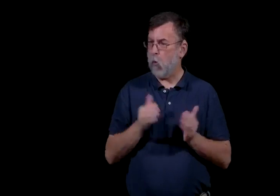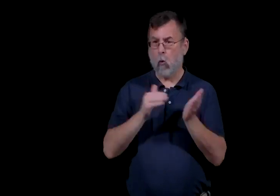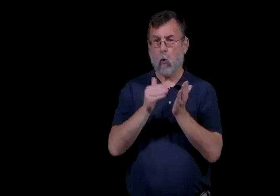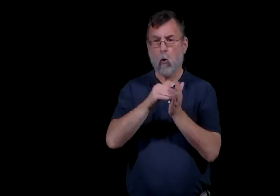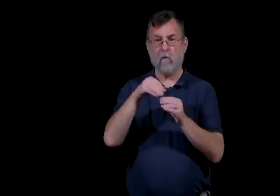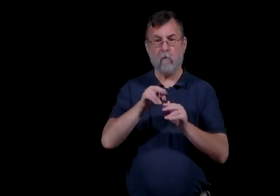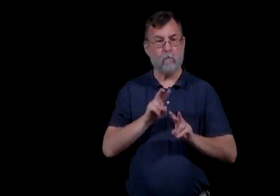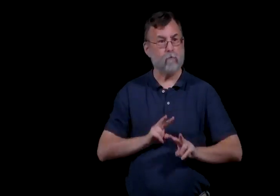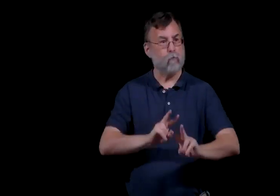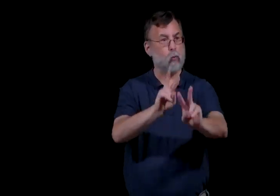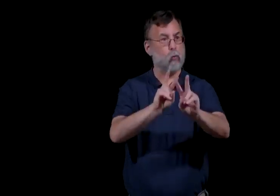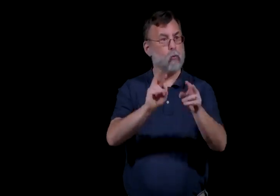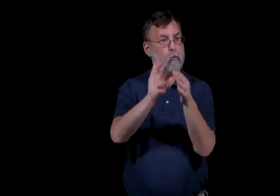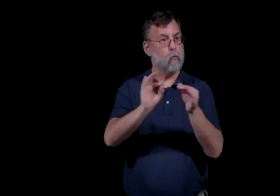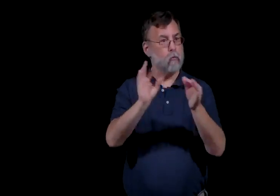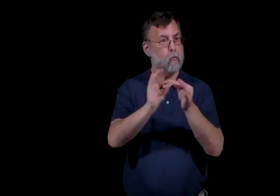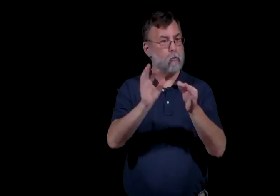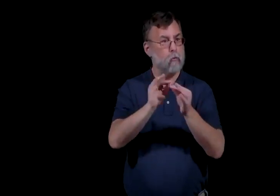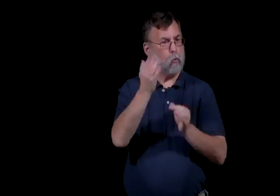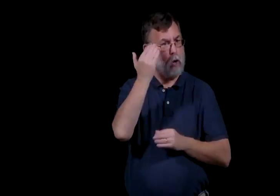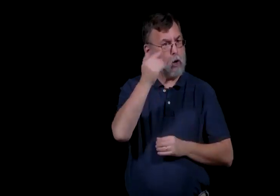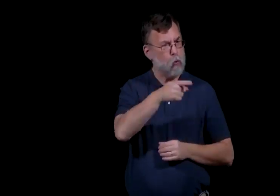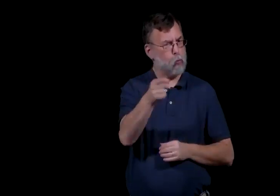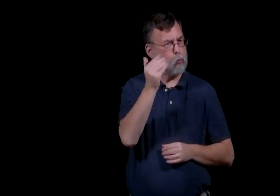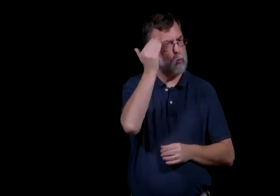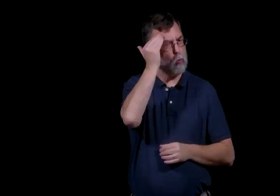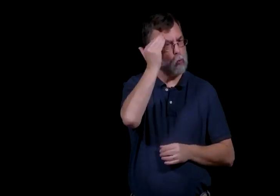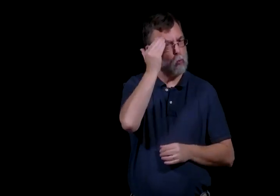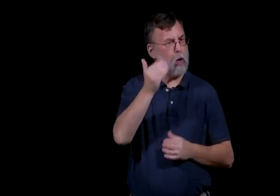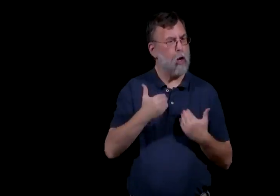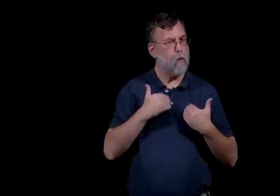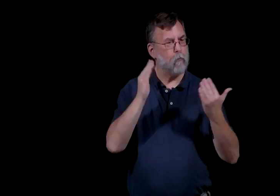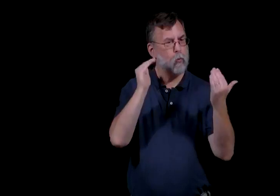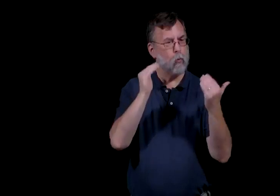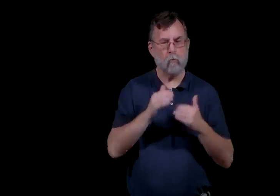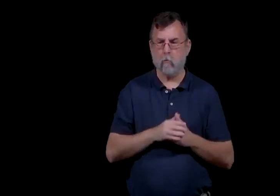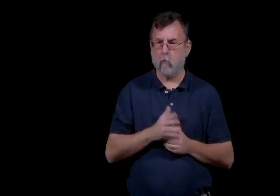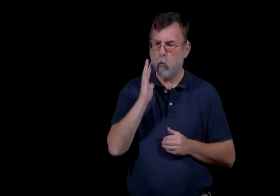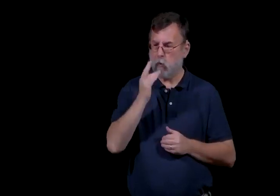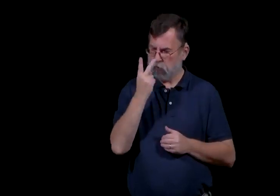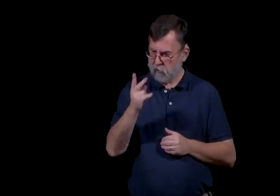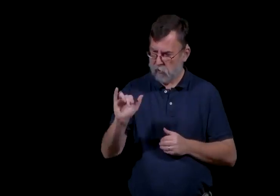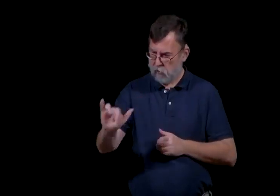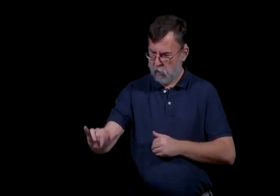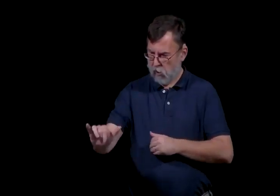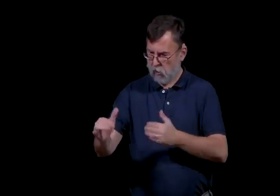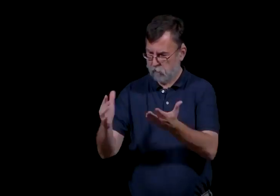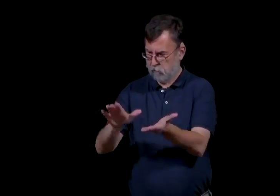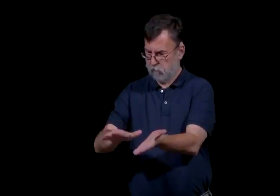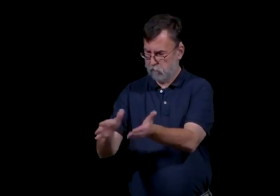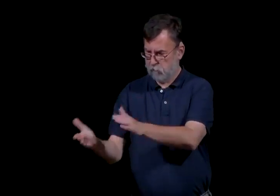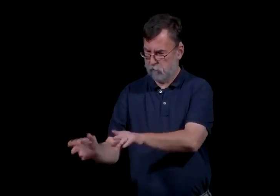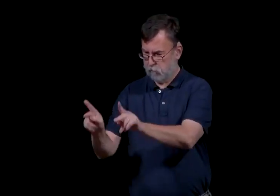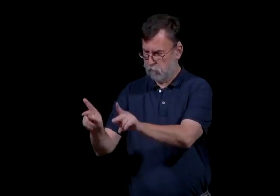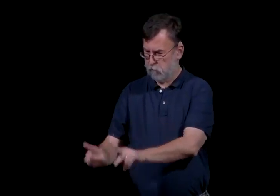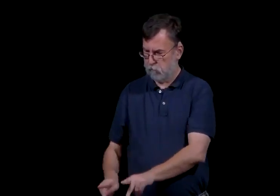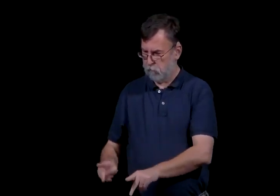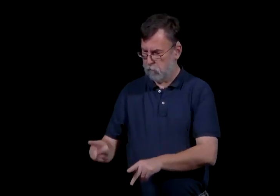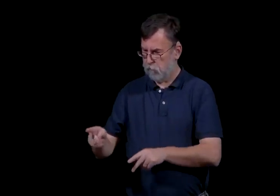So Psalms 23 gives us a hope. And they usually say this psalm at funerals because it provides those that have seen their loved one